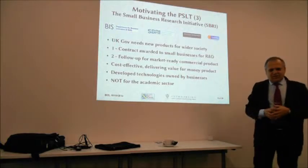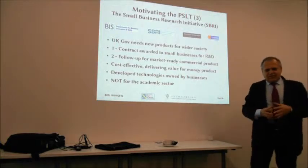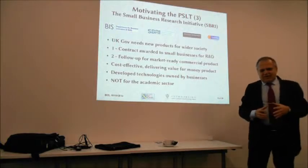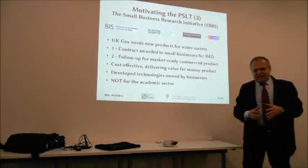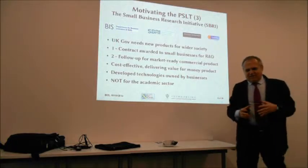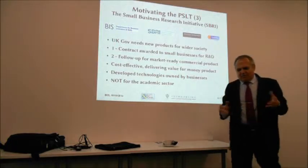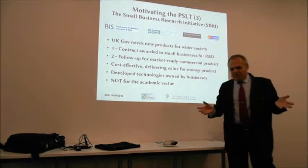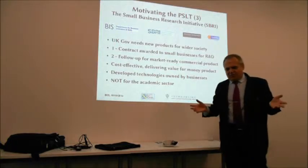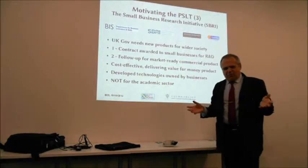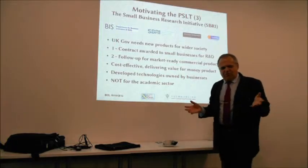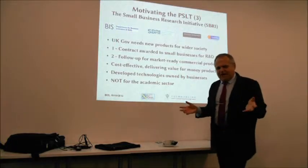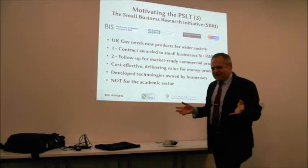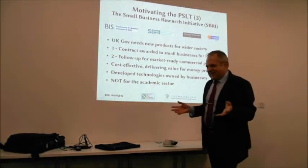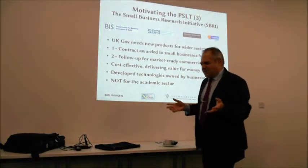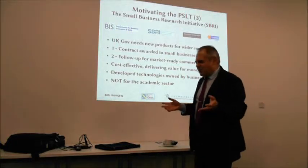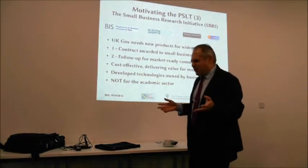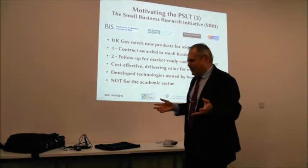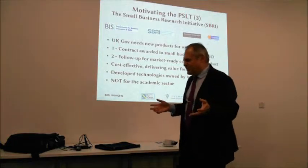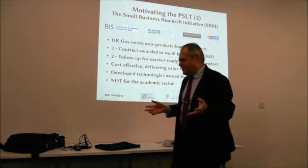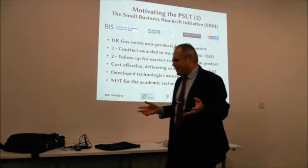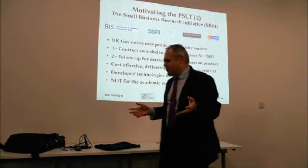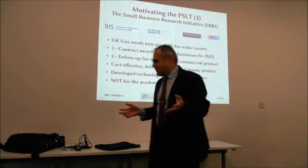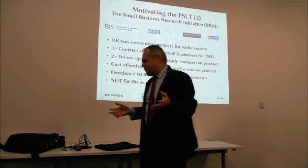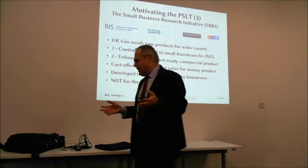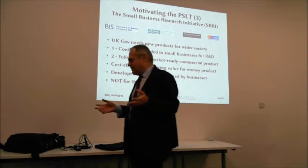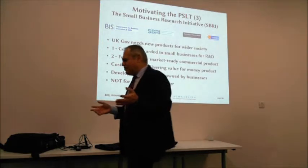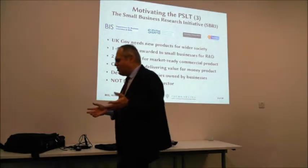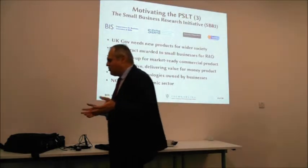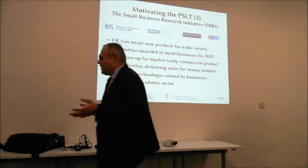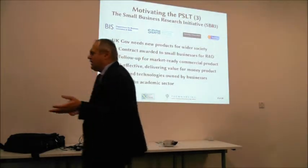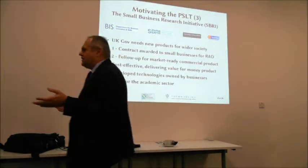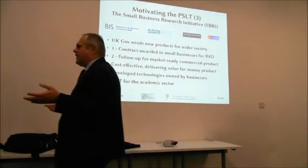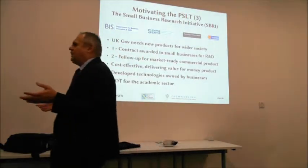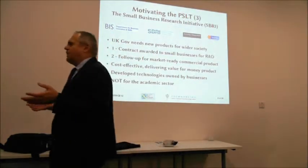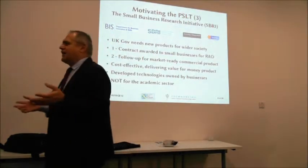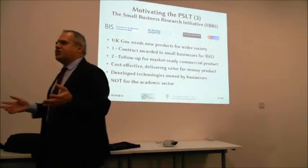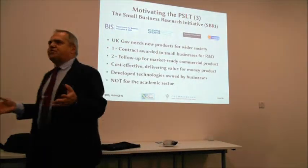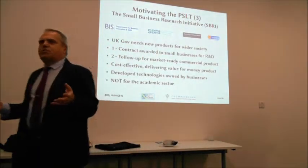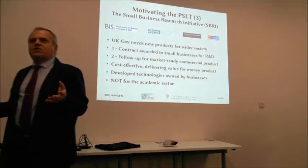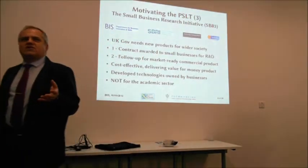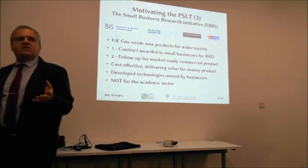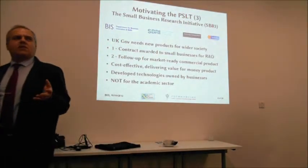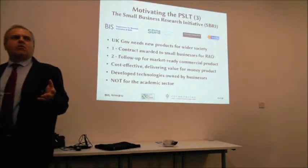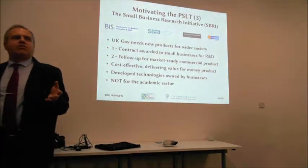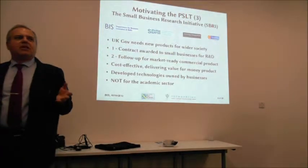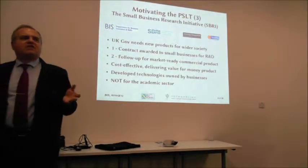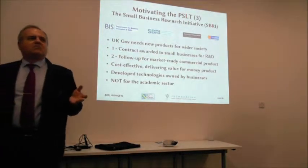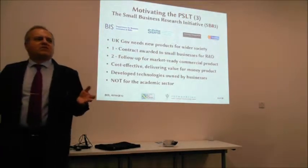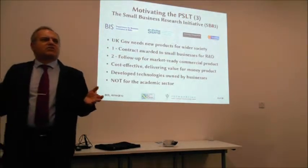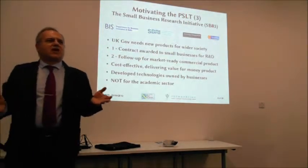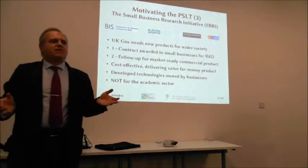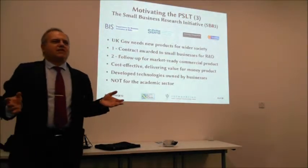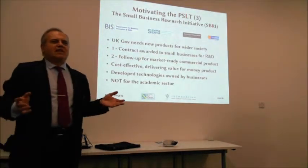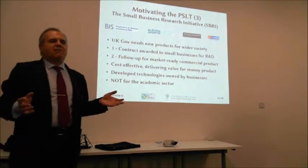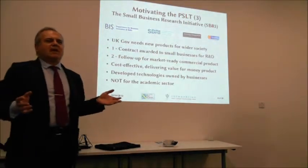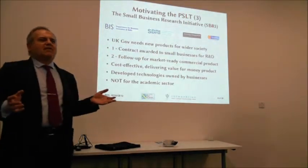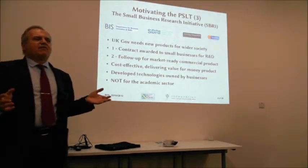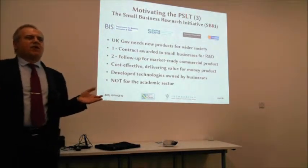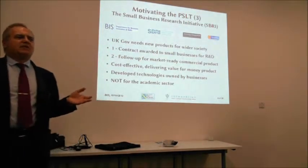for for all my academic colleagues just to let you know the application process and the whole thing is much tougher than applying for an